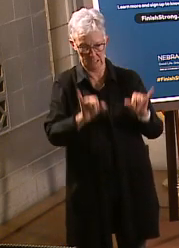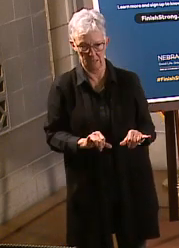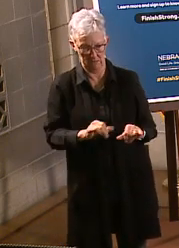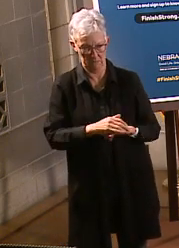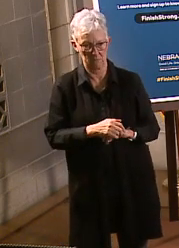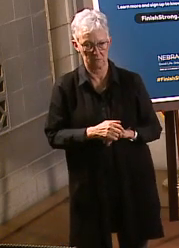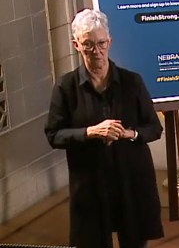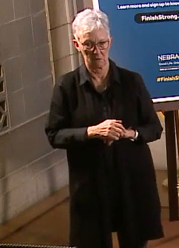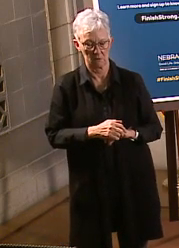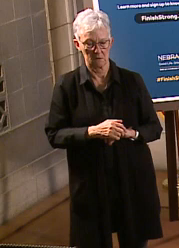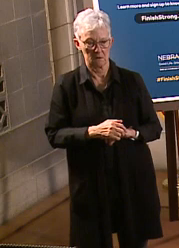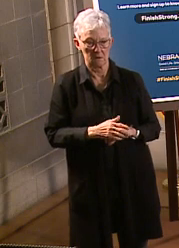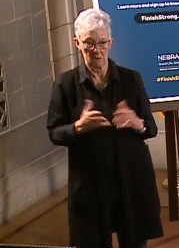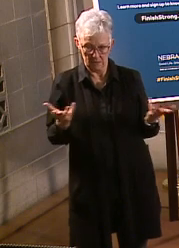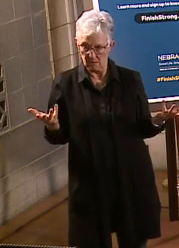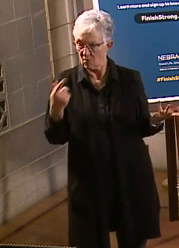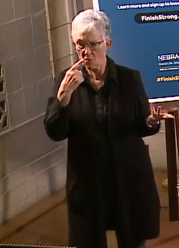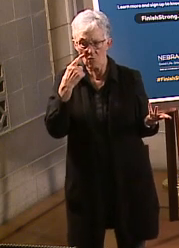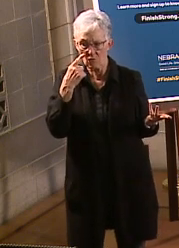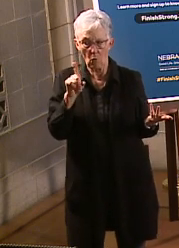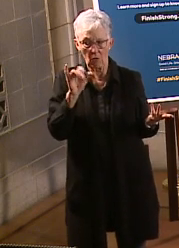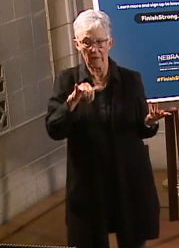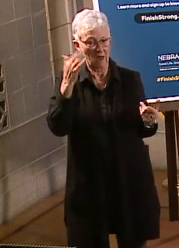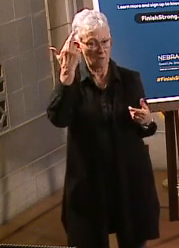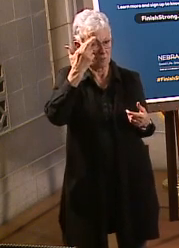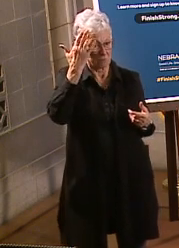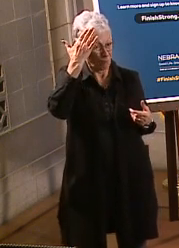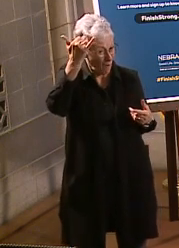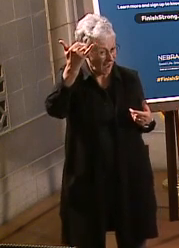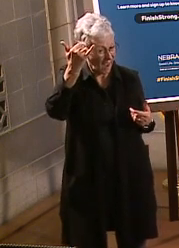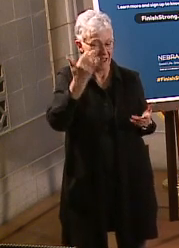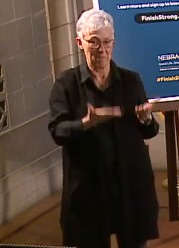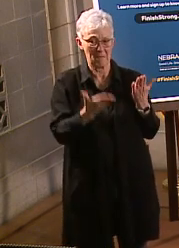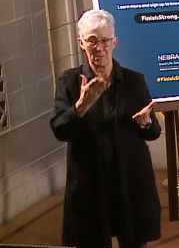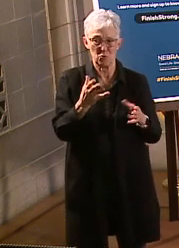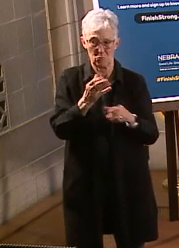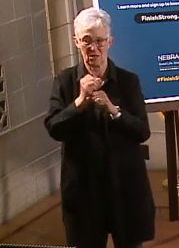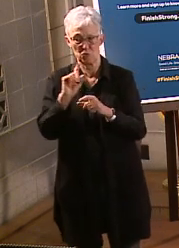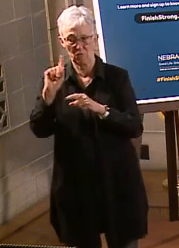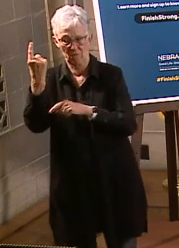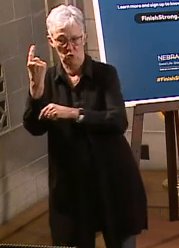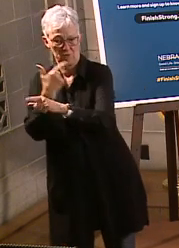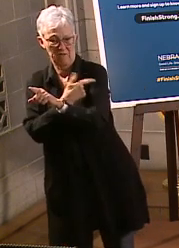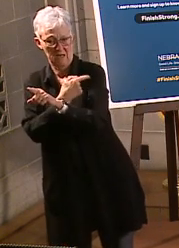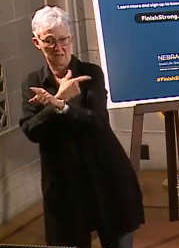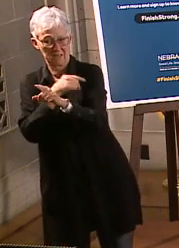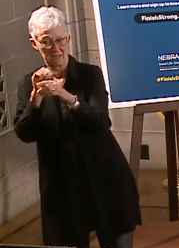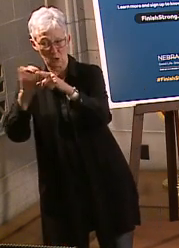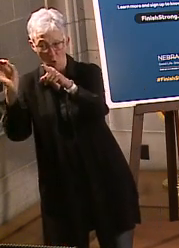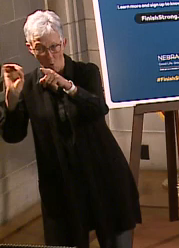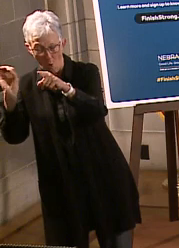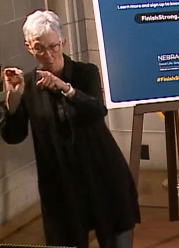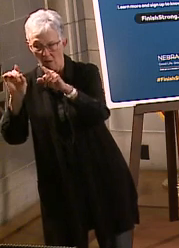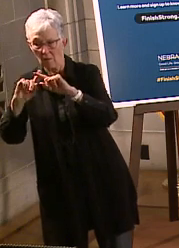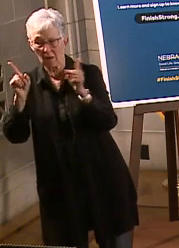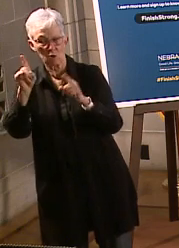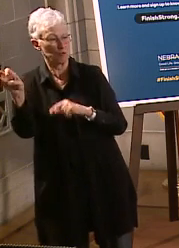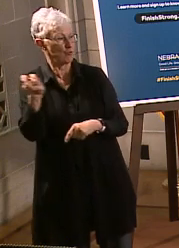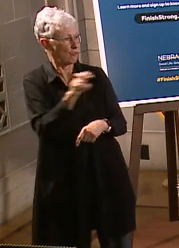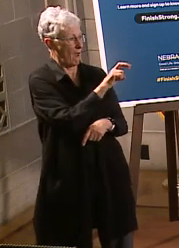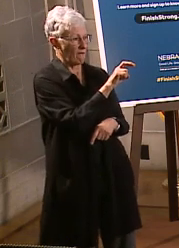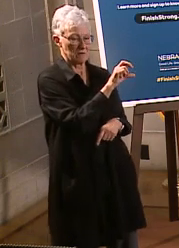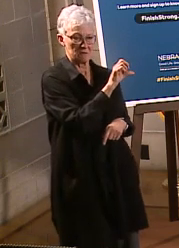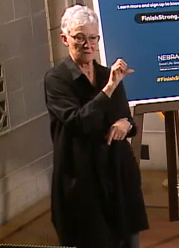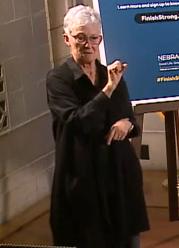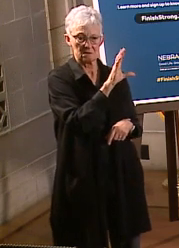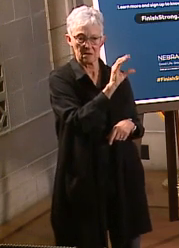right? Say you get your vaccine in Omaha, you want to be able to go to Scottsbluff and get the second dose. We have to be able to have a system